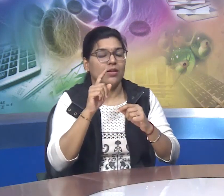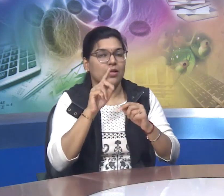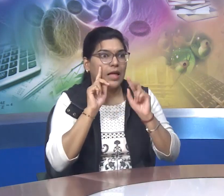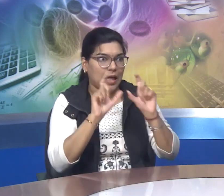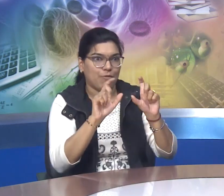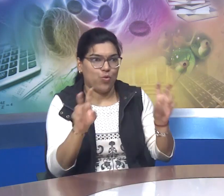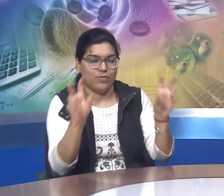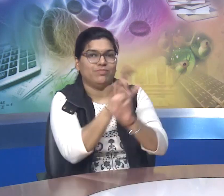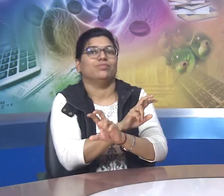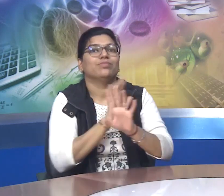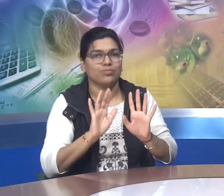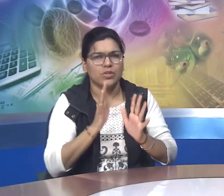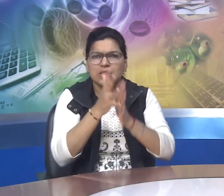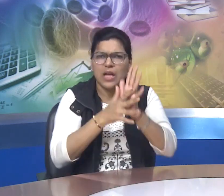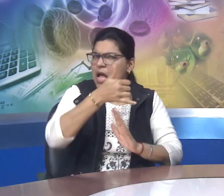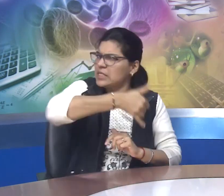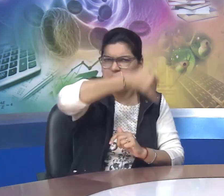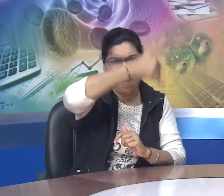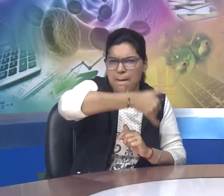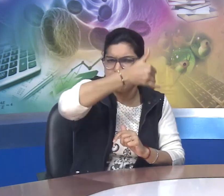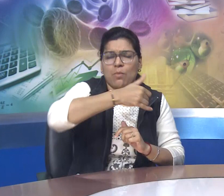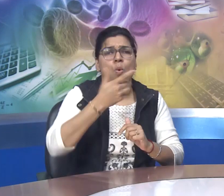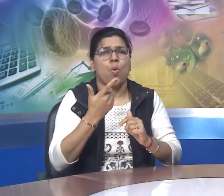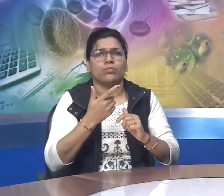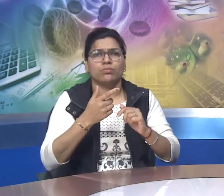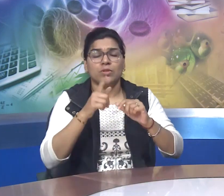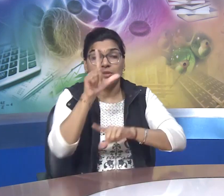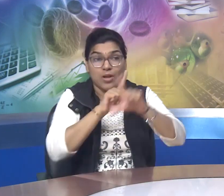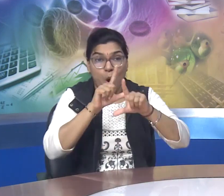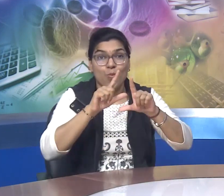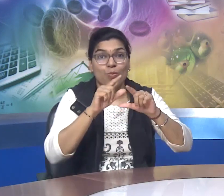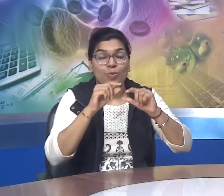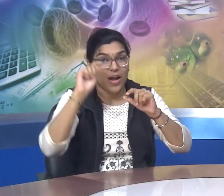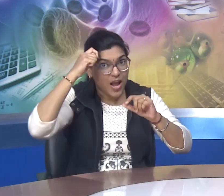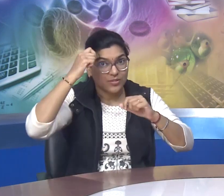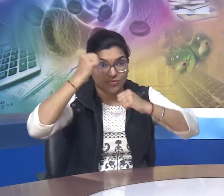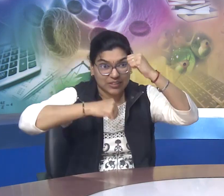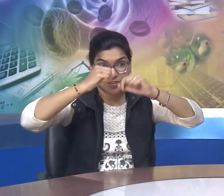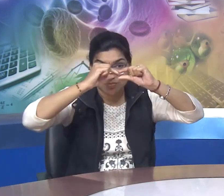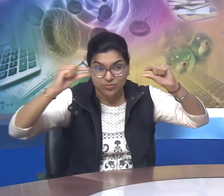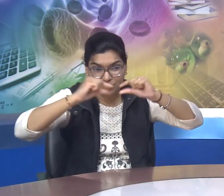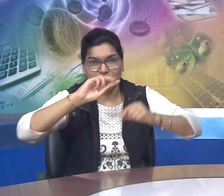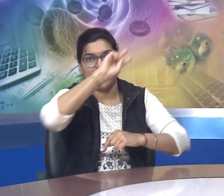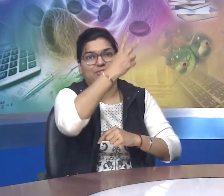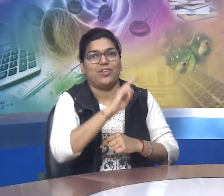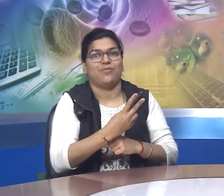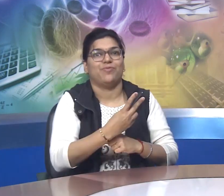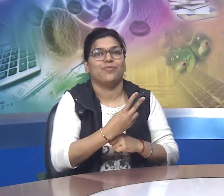no, it is not the true meaning of it. It is the passive voice. It is the